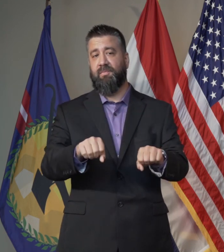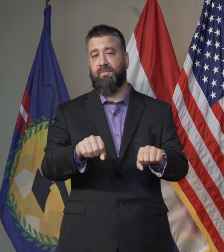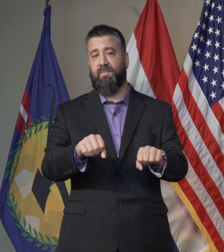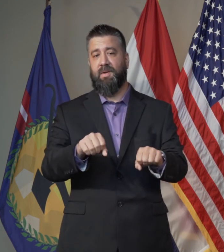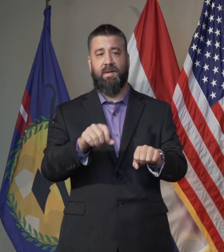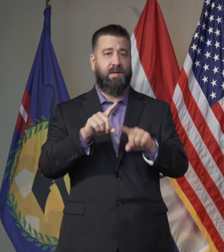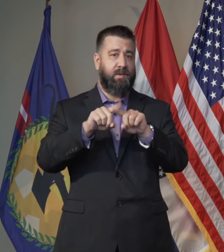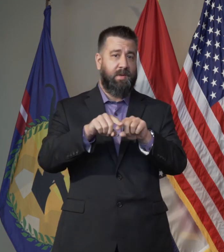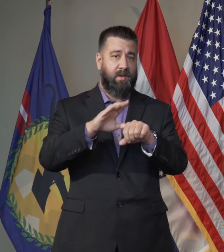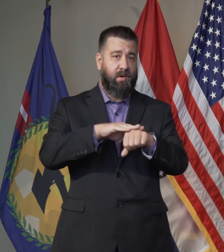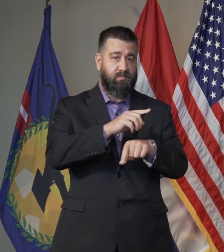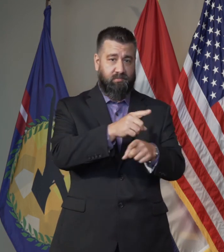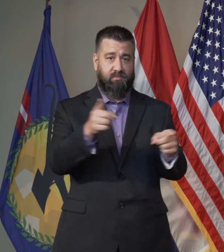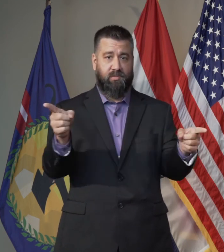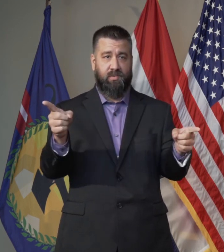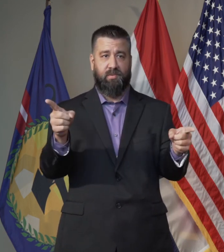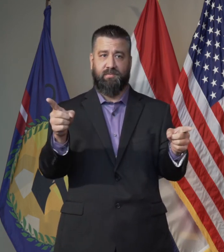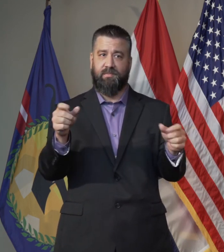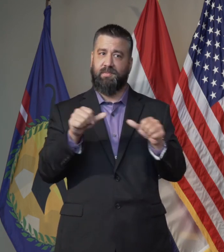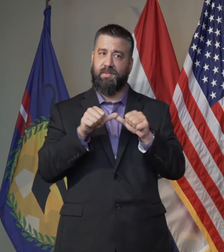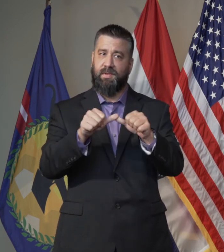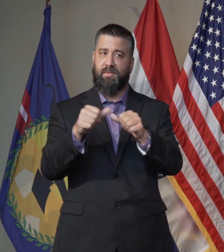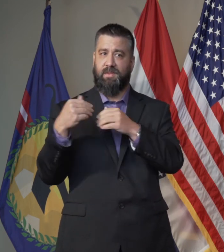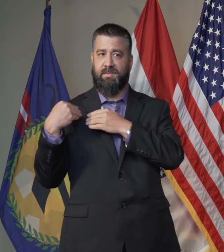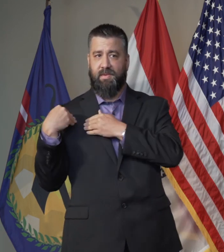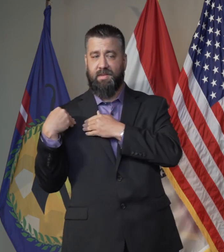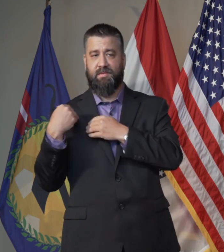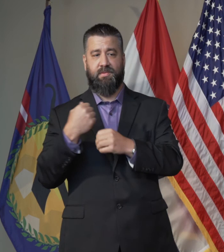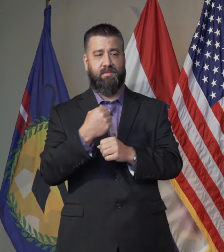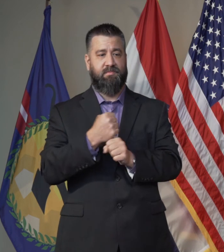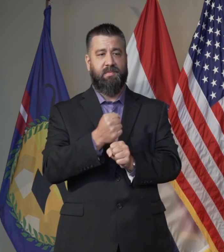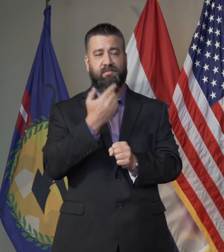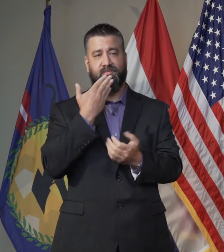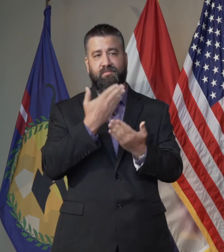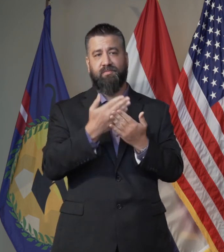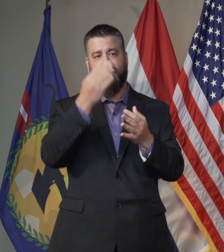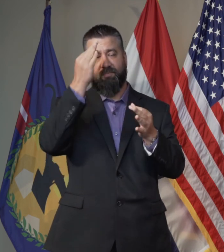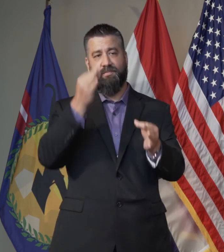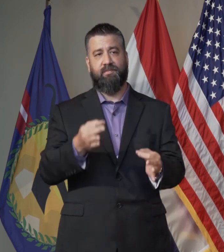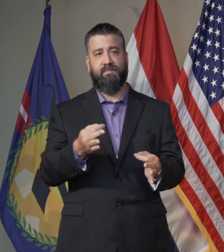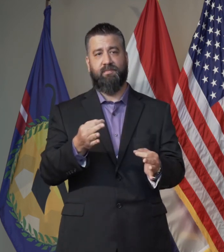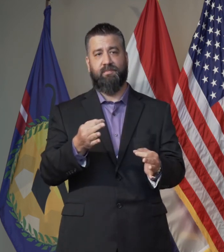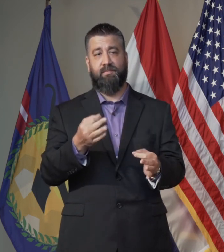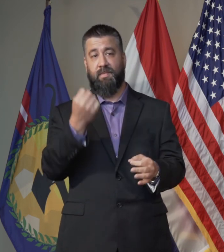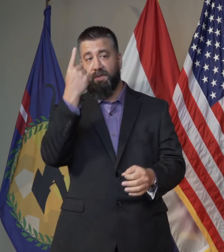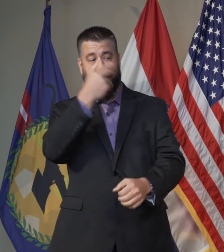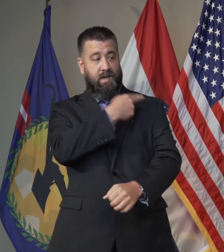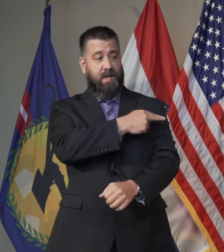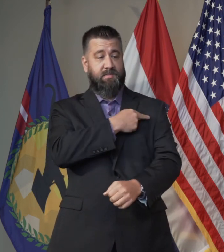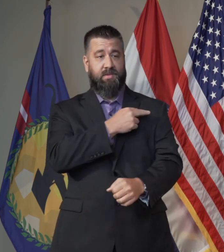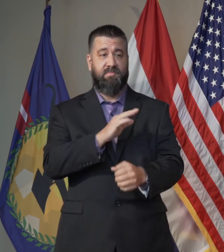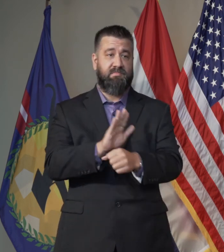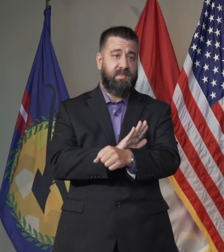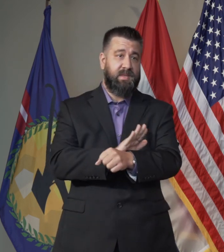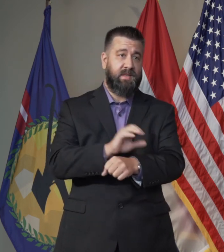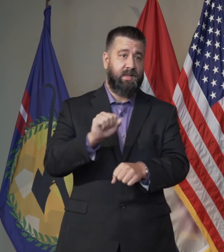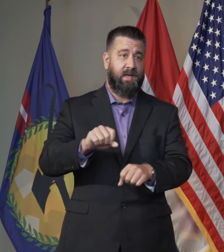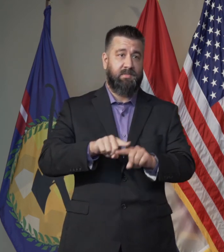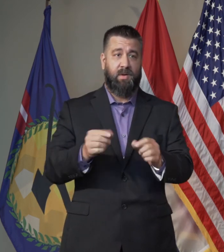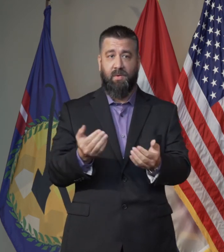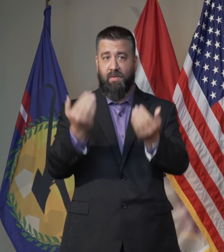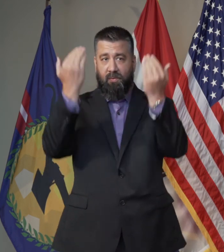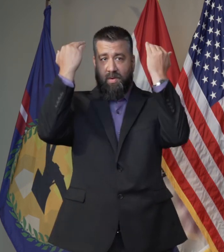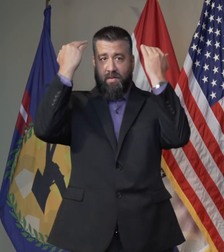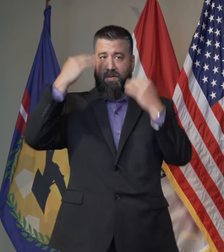and to make good decisions. Our hospitals are busy, but they're not yet overwhelmed. The cases are